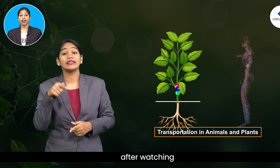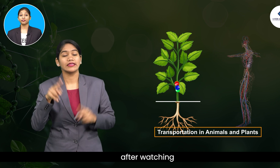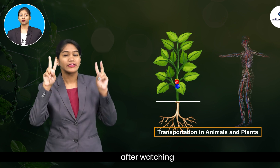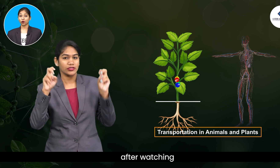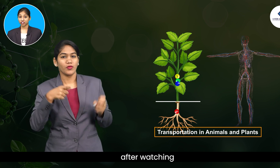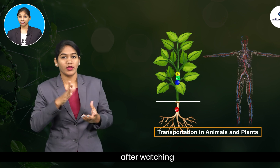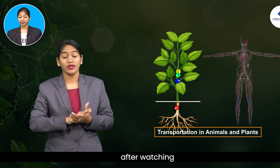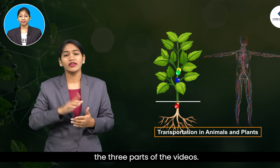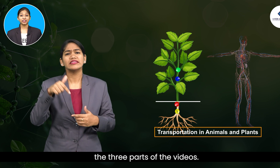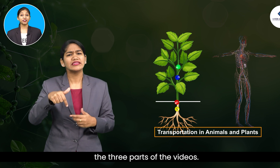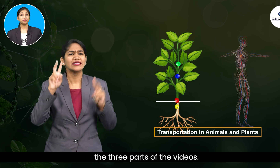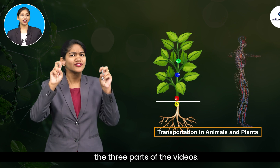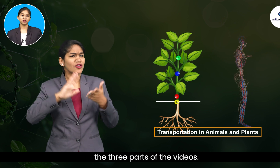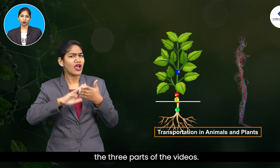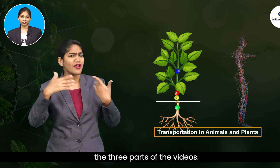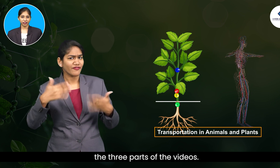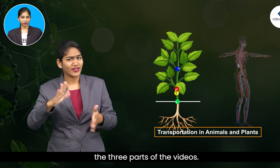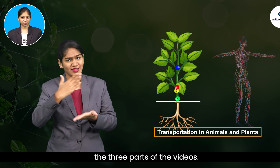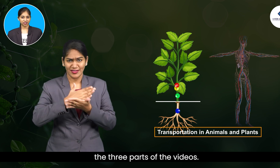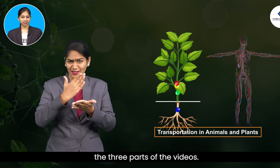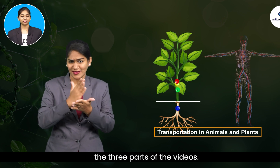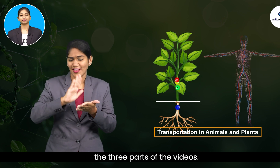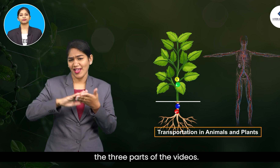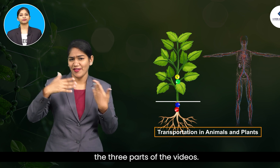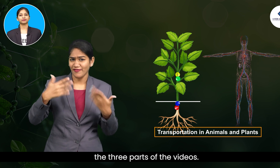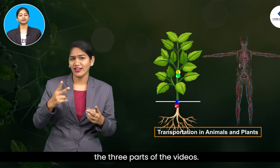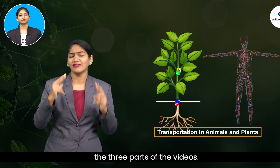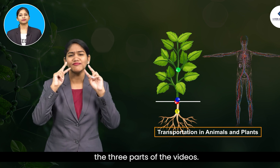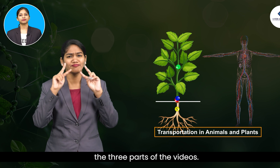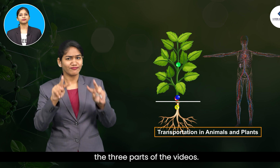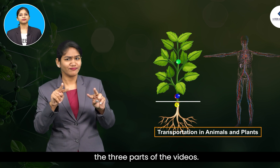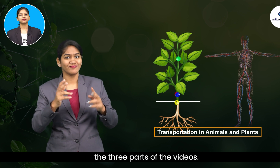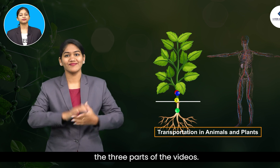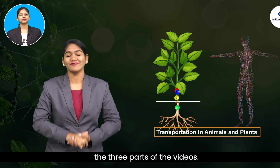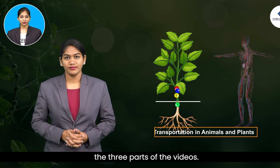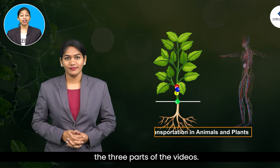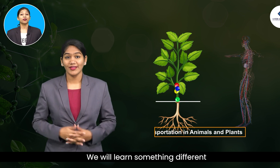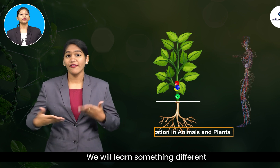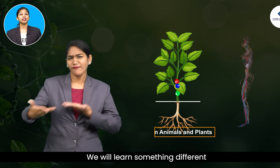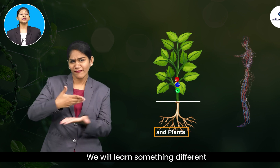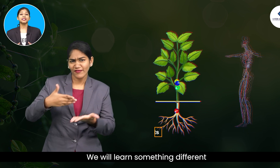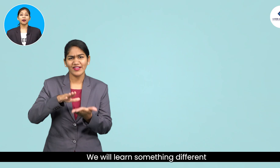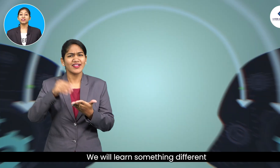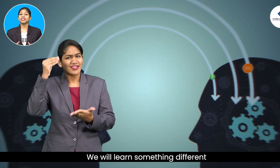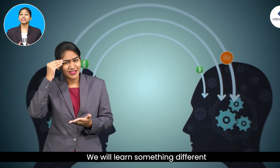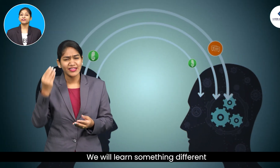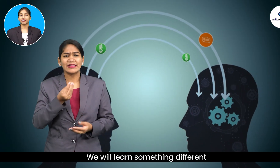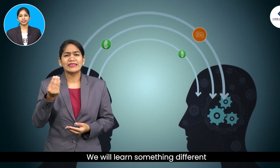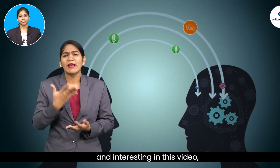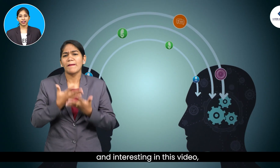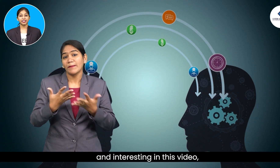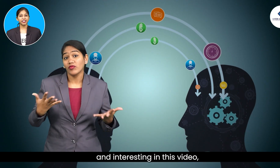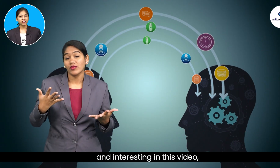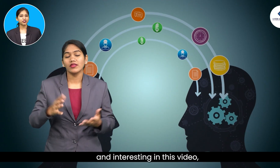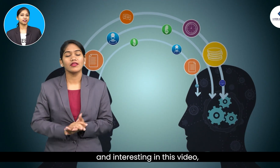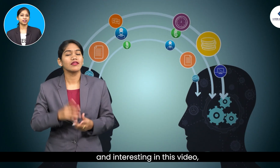After watching the three parts of the videos, we will learn something different